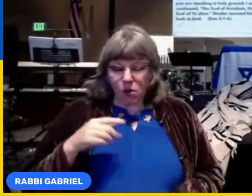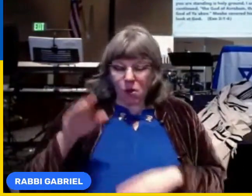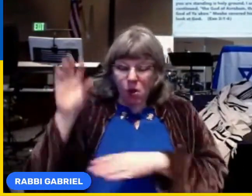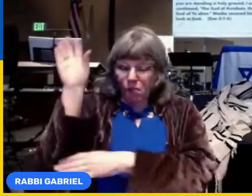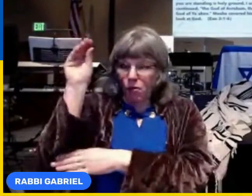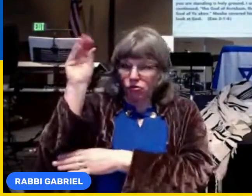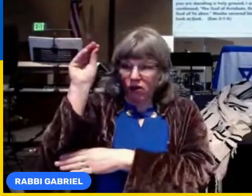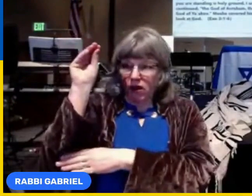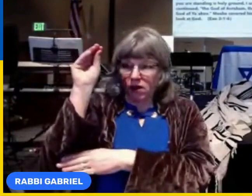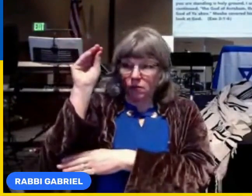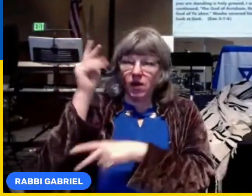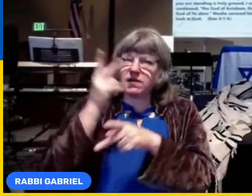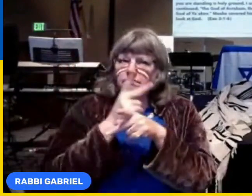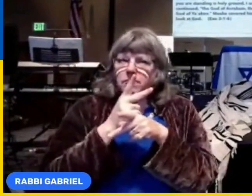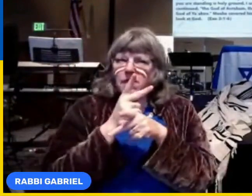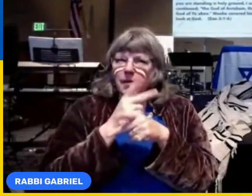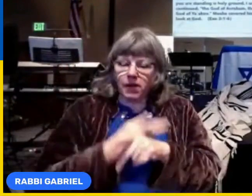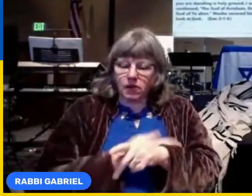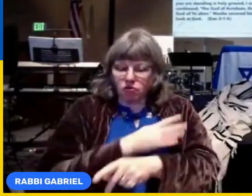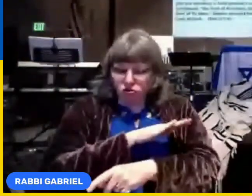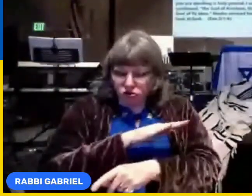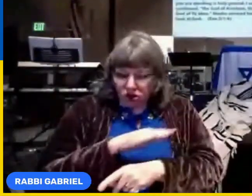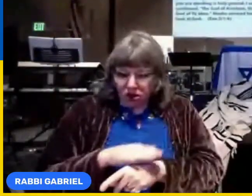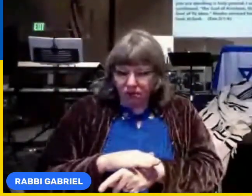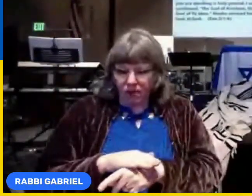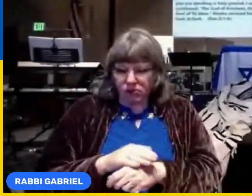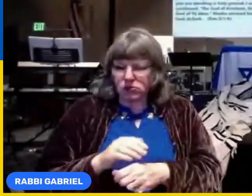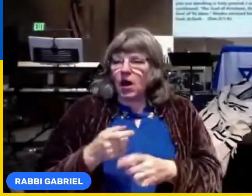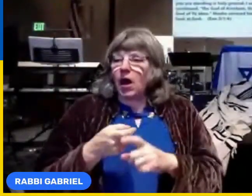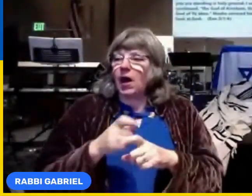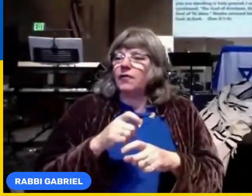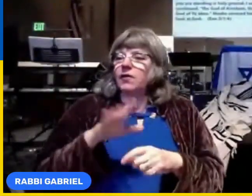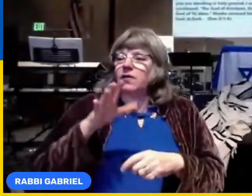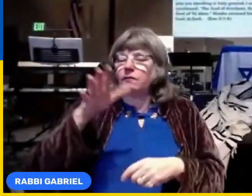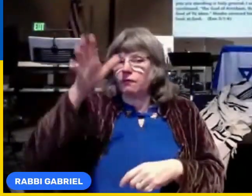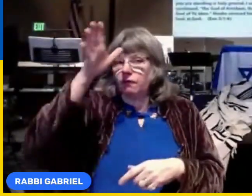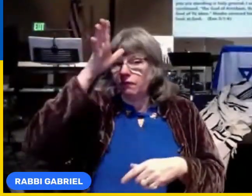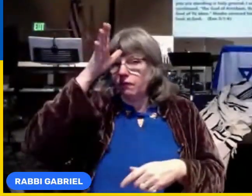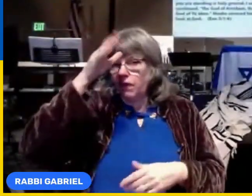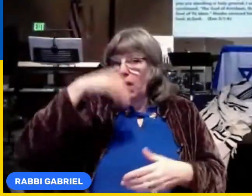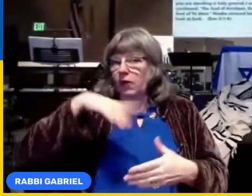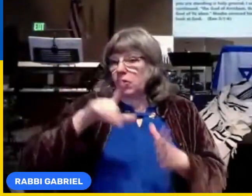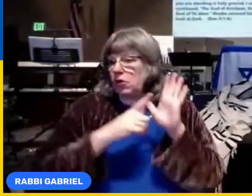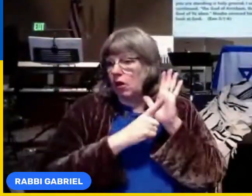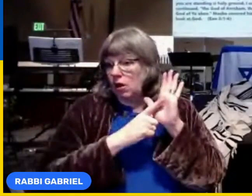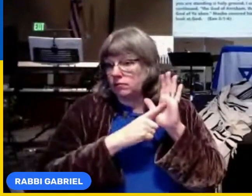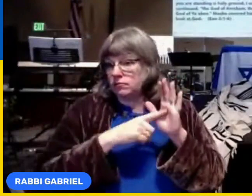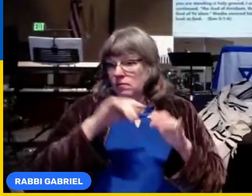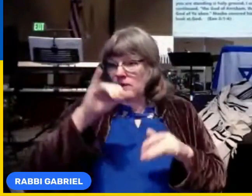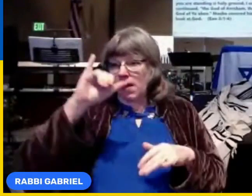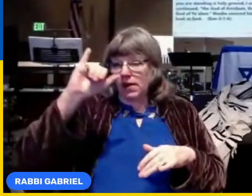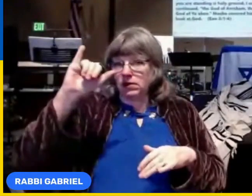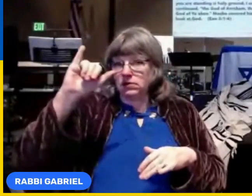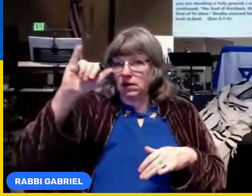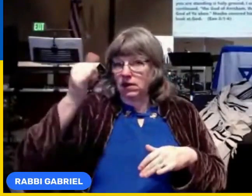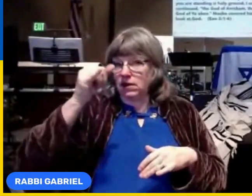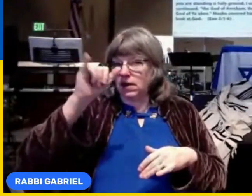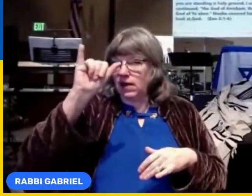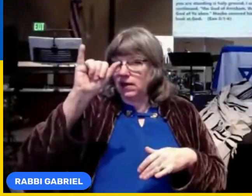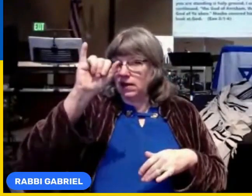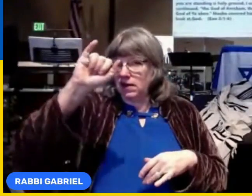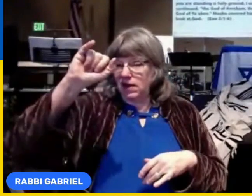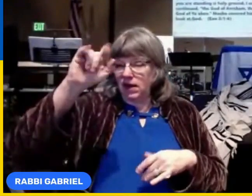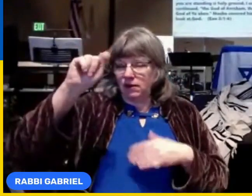of Midian. Leading the flock to the far side of the desert, he came to the mountain of God, to